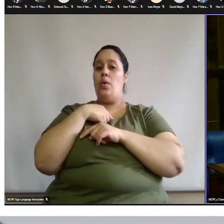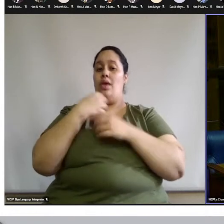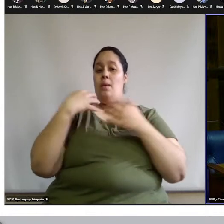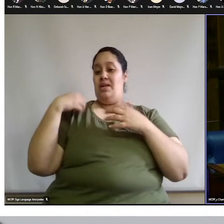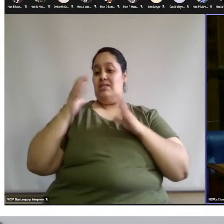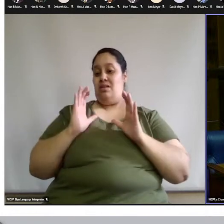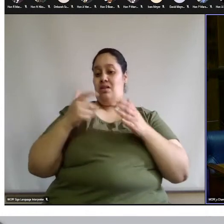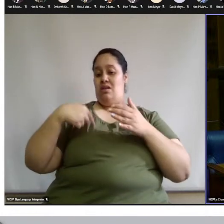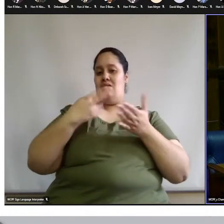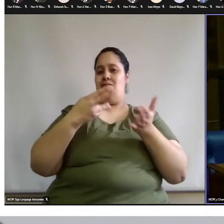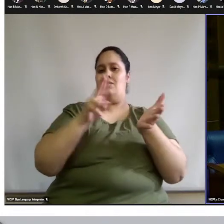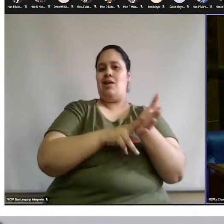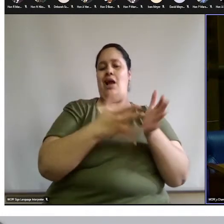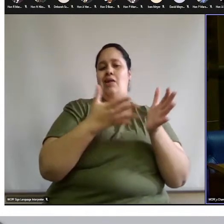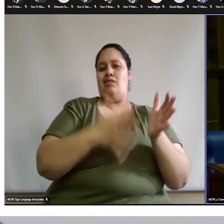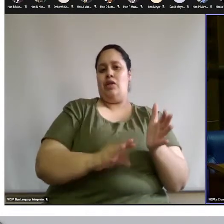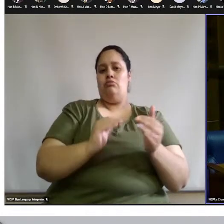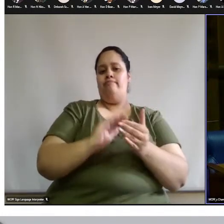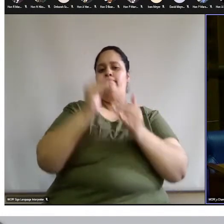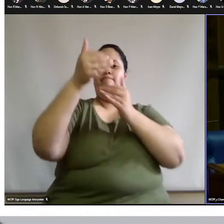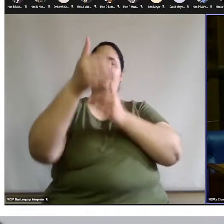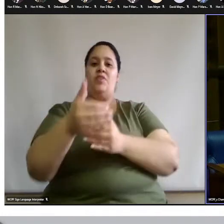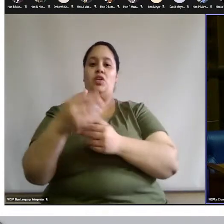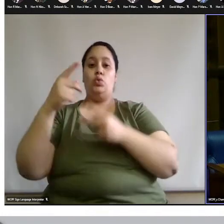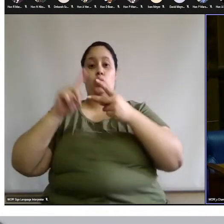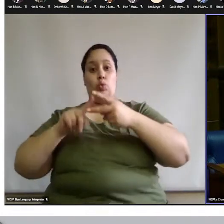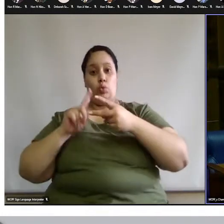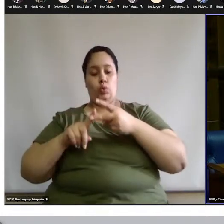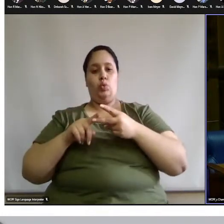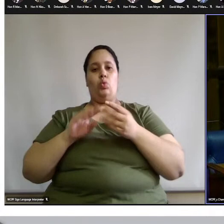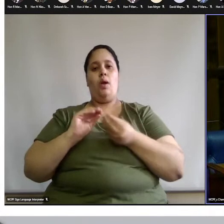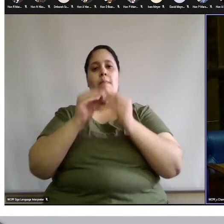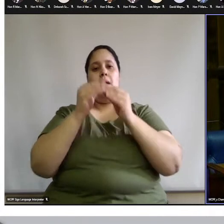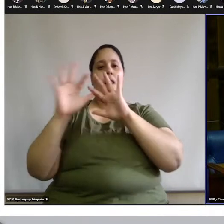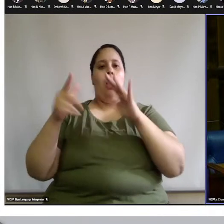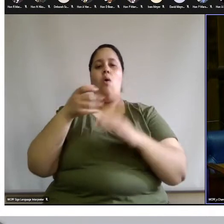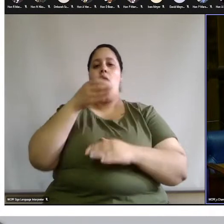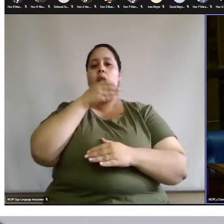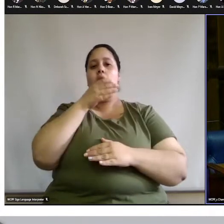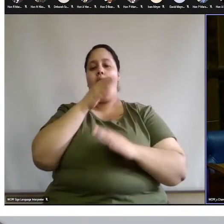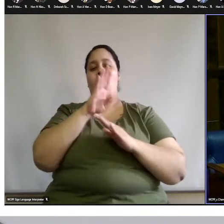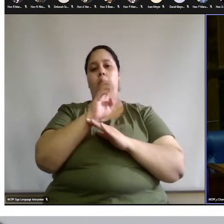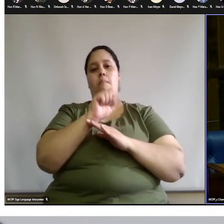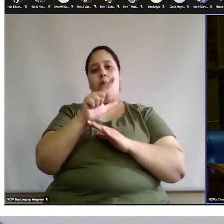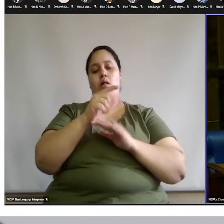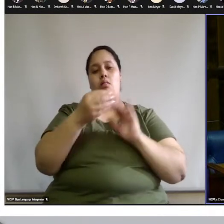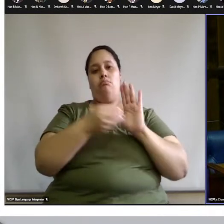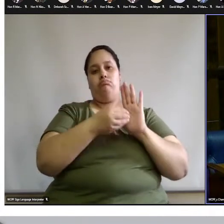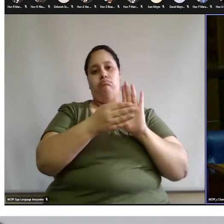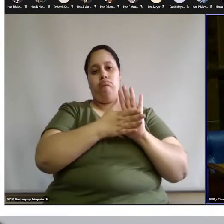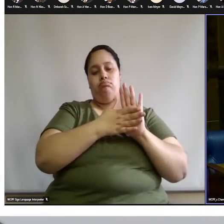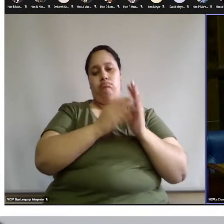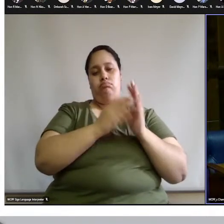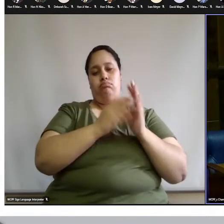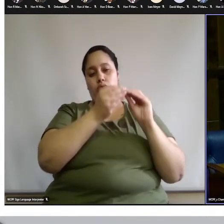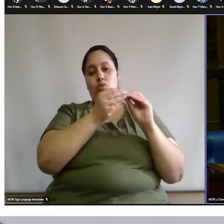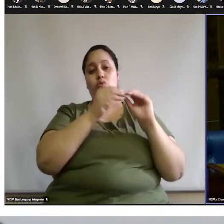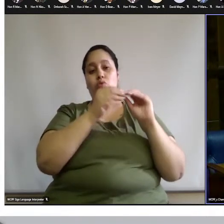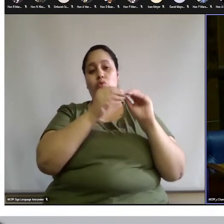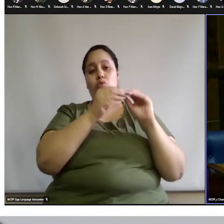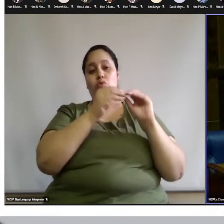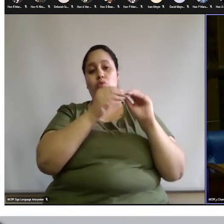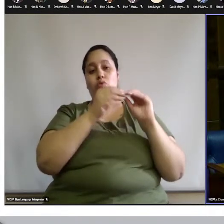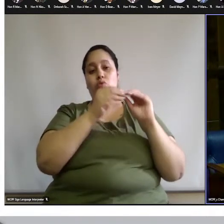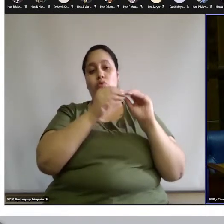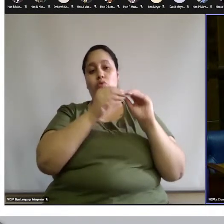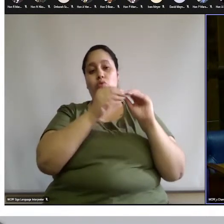for the next phase of an amendment to our liquor bill. And so, of course, we must have a look at how